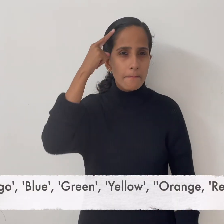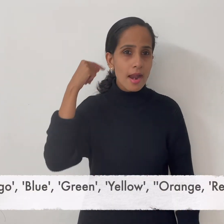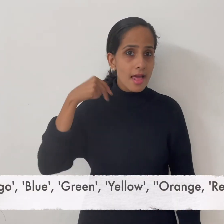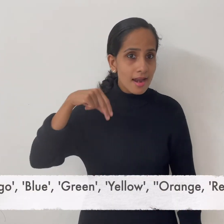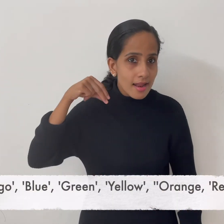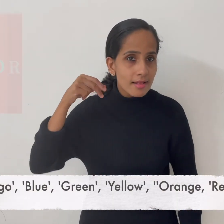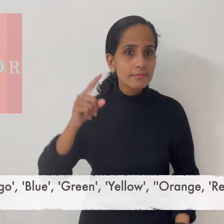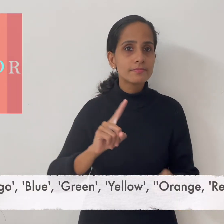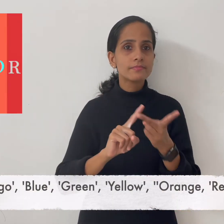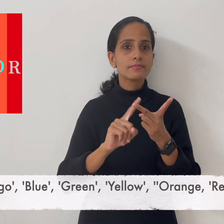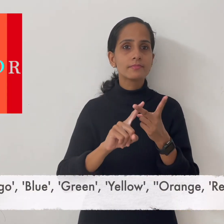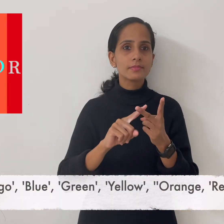violet,